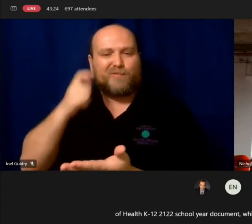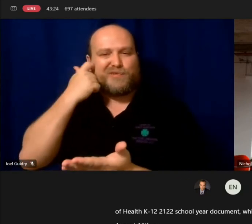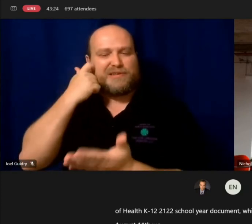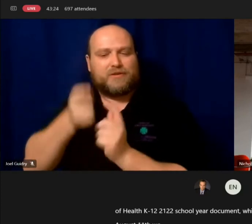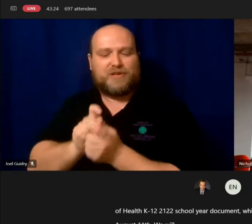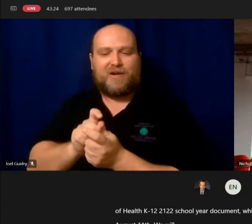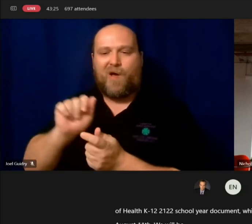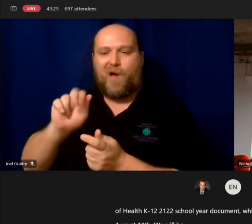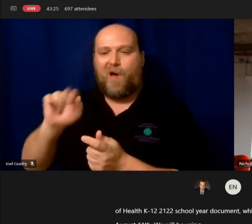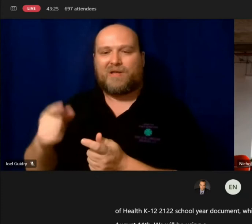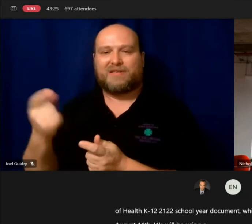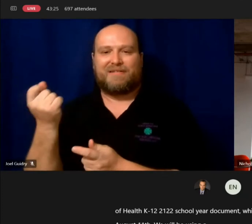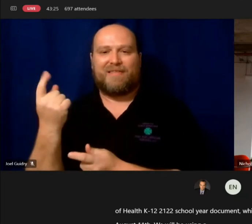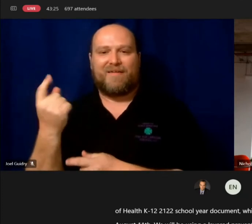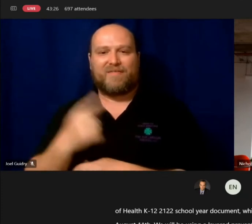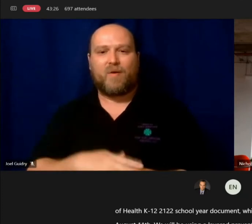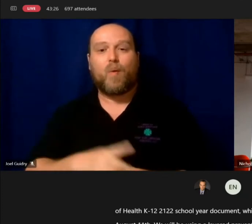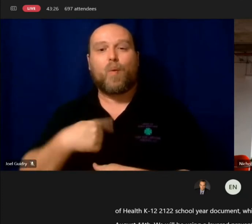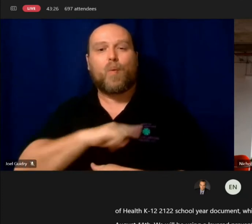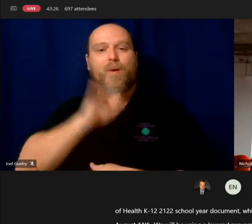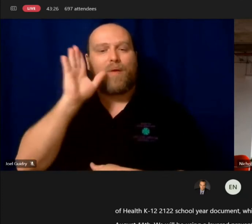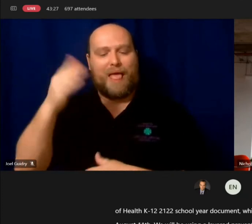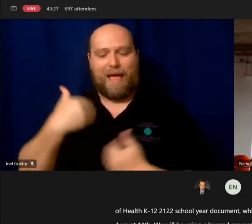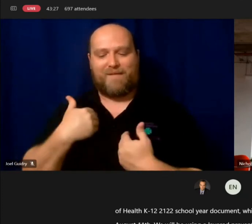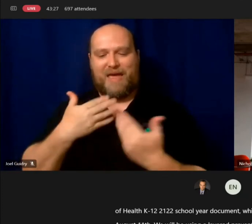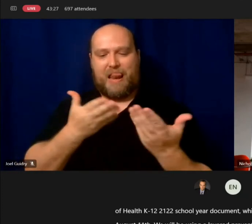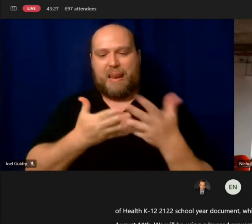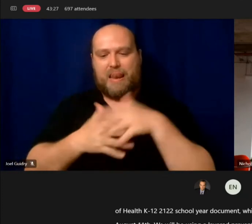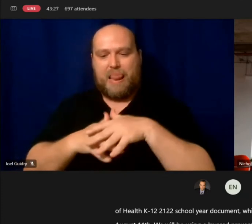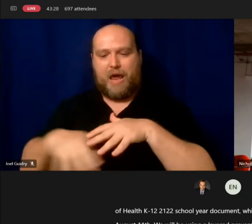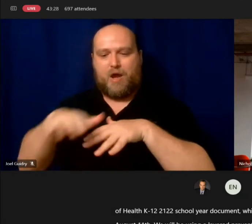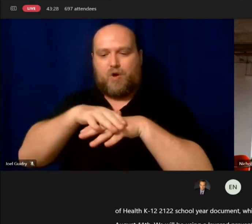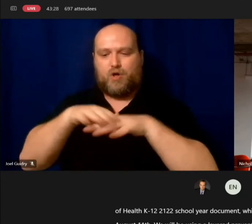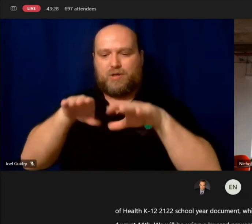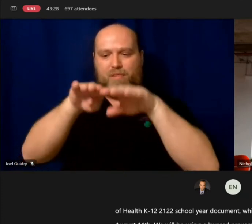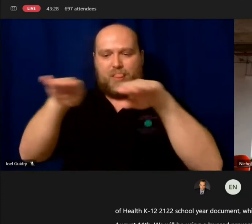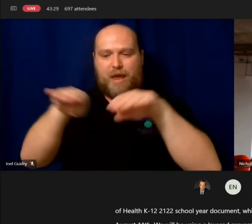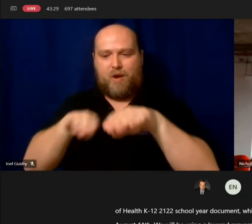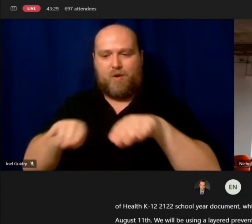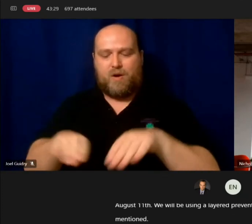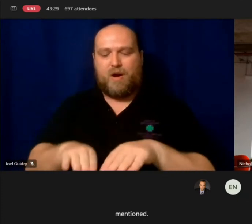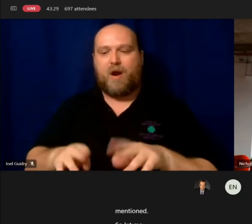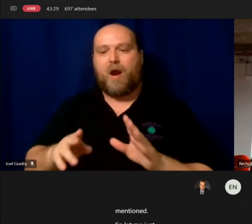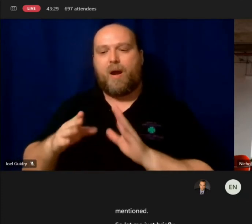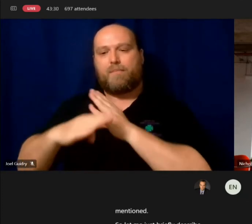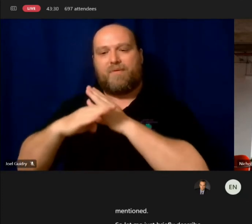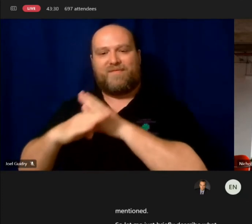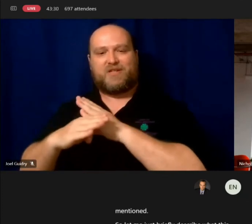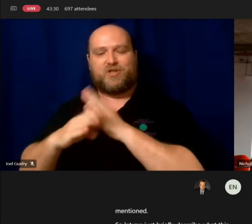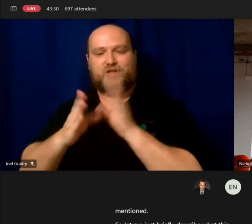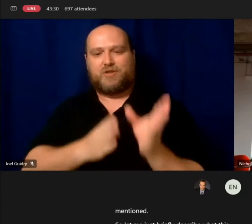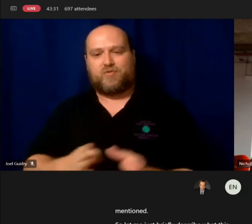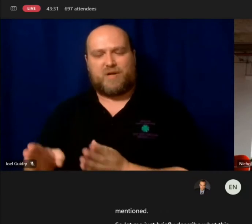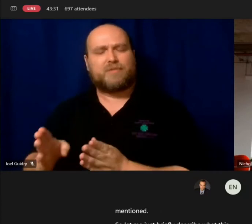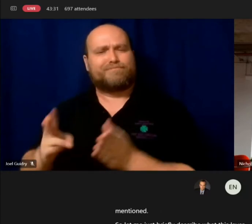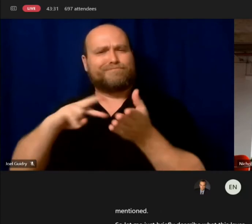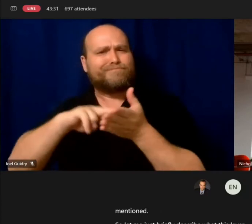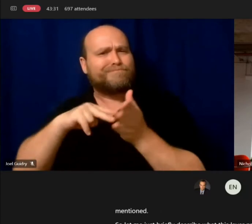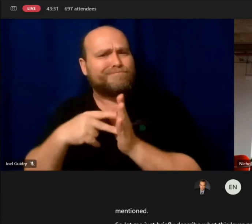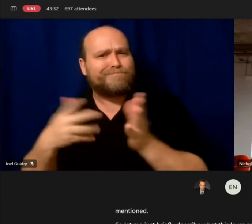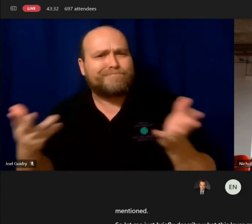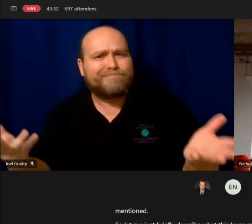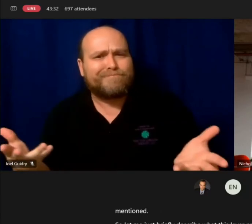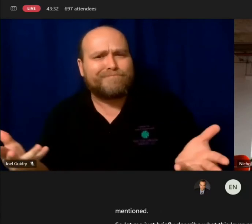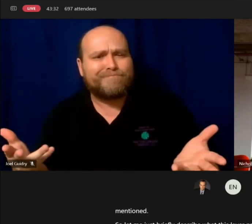prevention strategy, as Dr. Jones mentioned. So let me just briefly describe what this layered prevention strategy is. It's